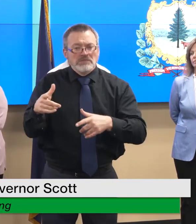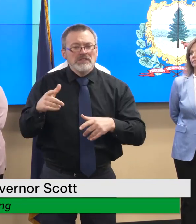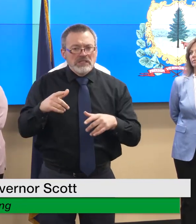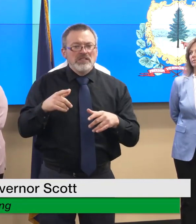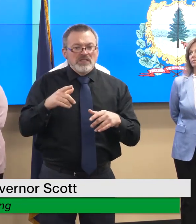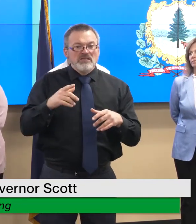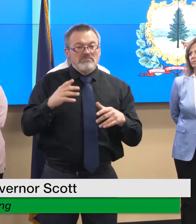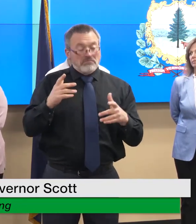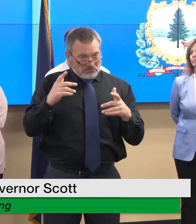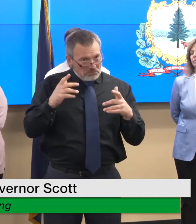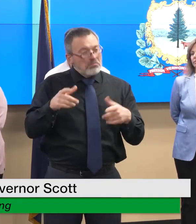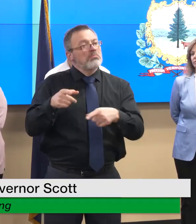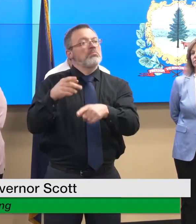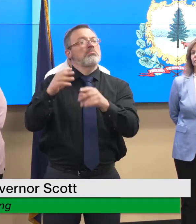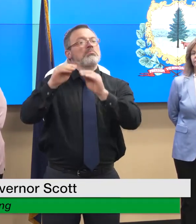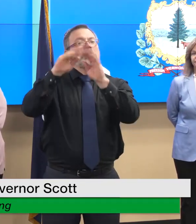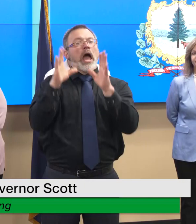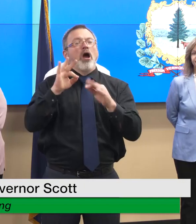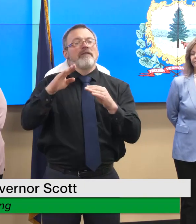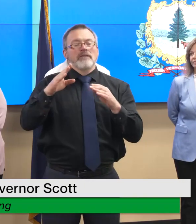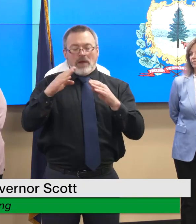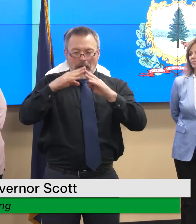again 3 weeks ago.